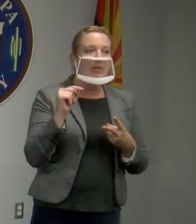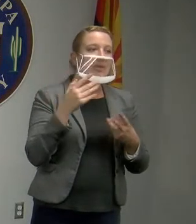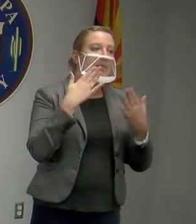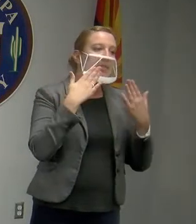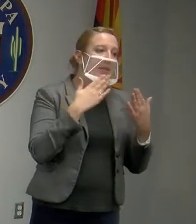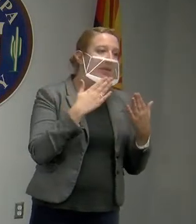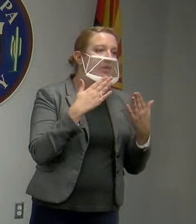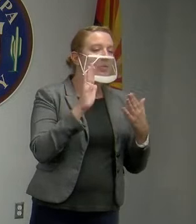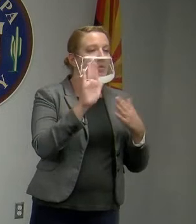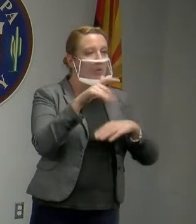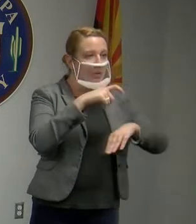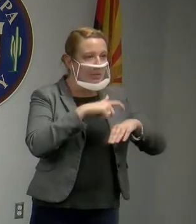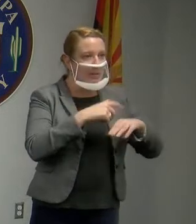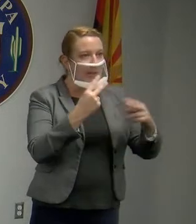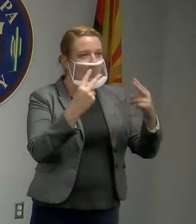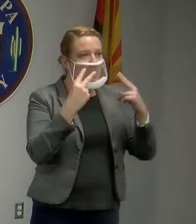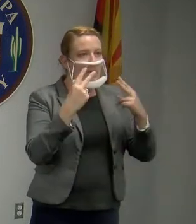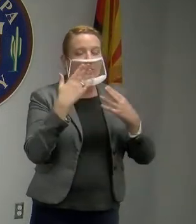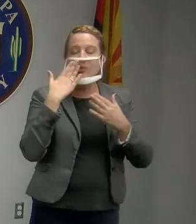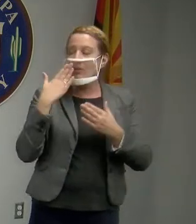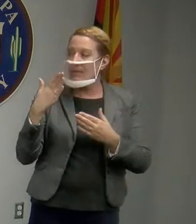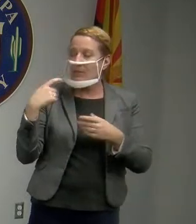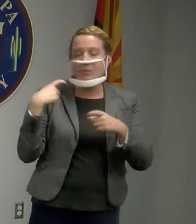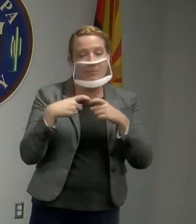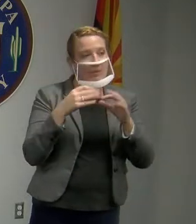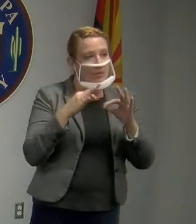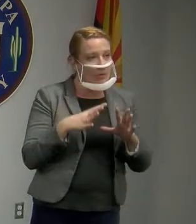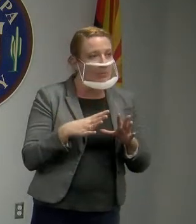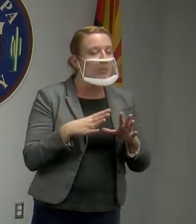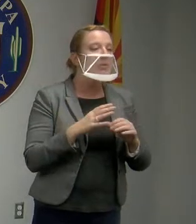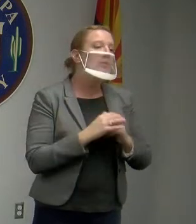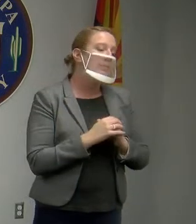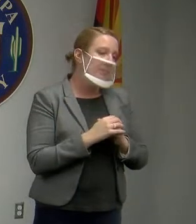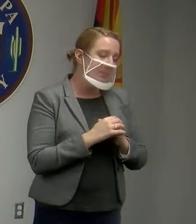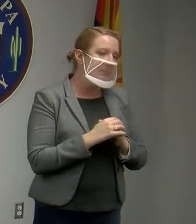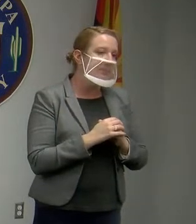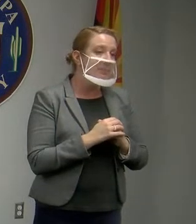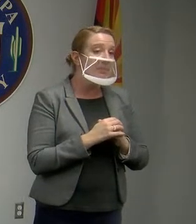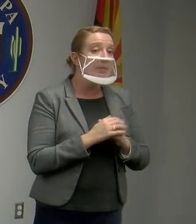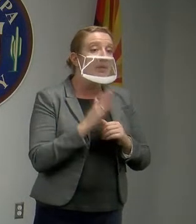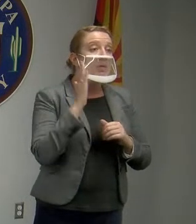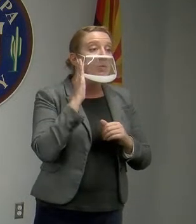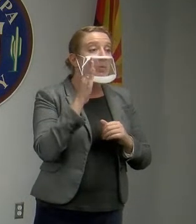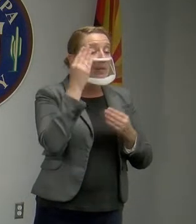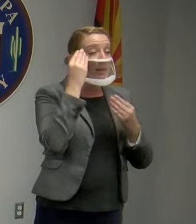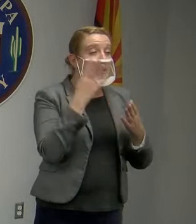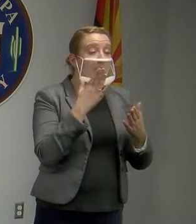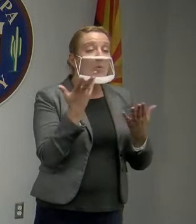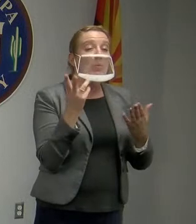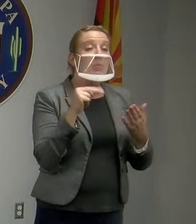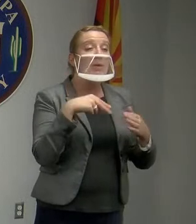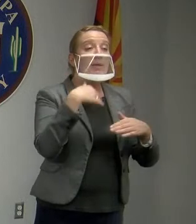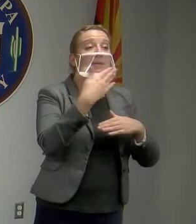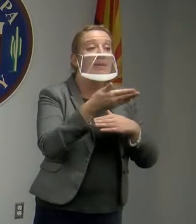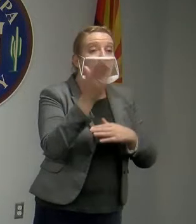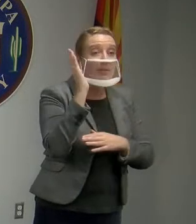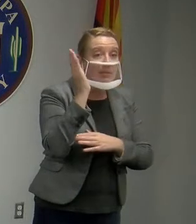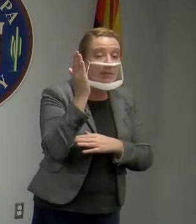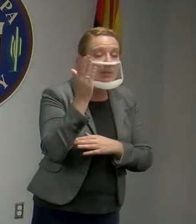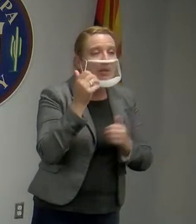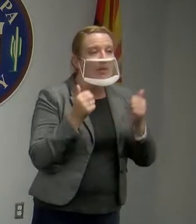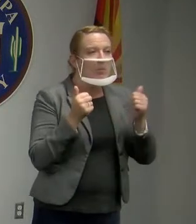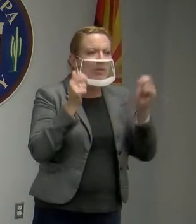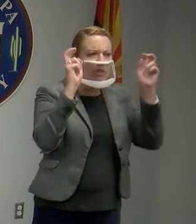and Joanna, too, for helping us out. So thanks again. We'll let you know when our next availability is and what subjects we'd like to